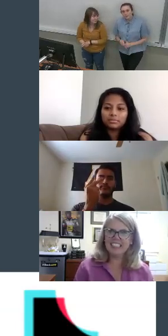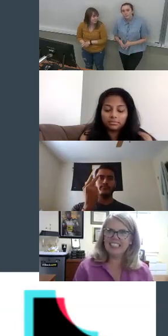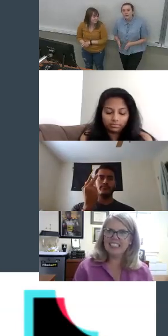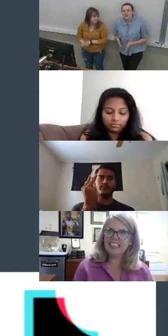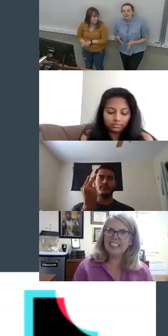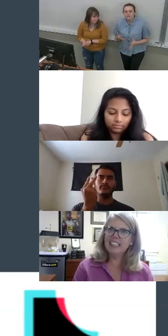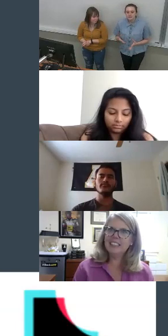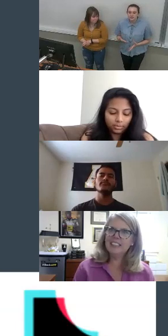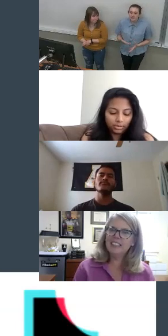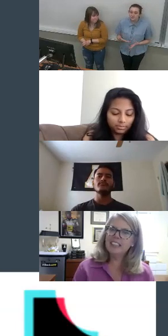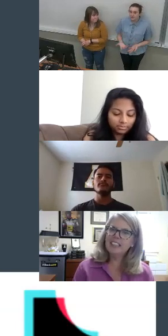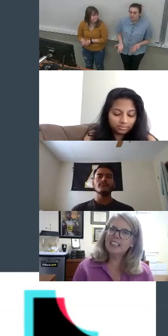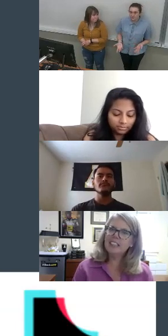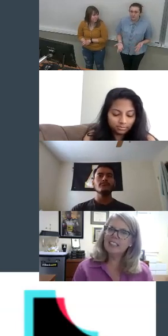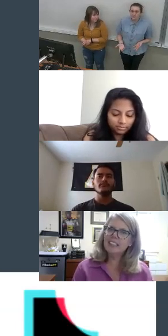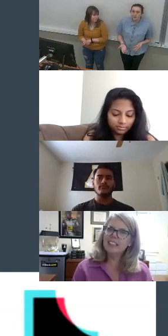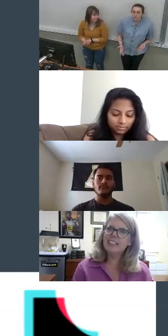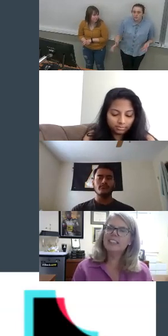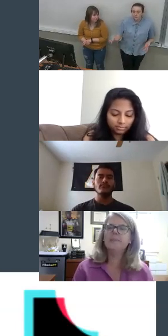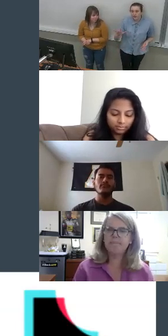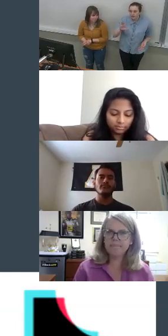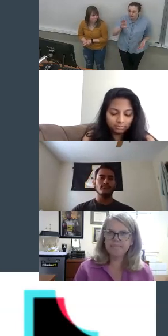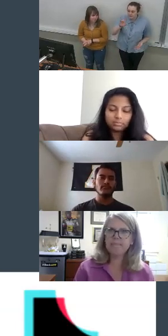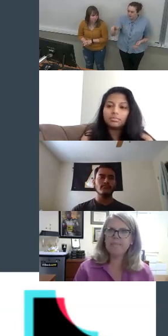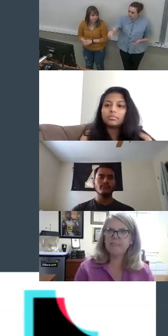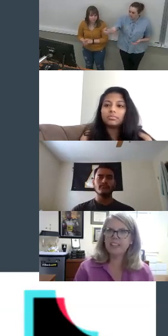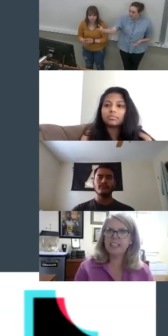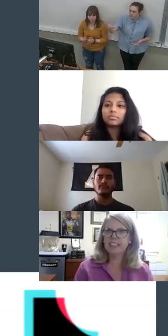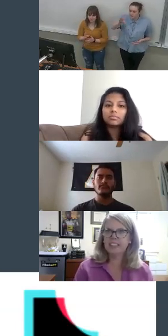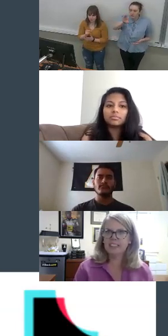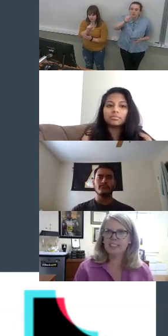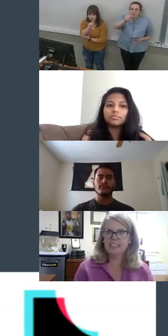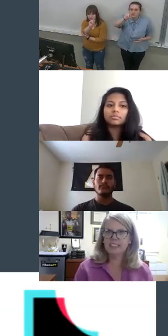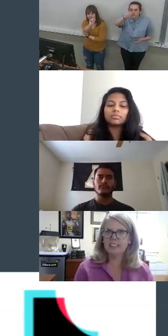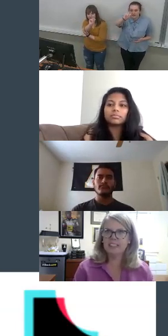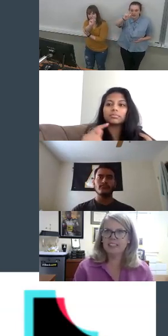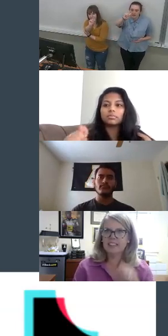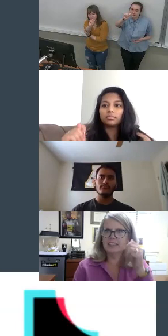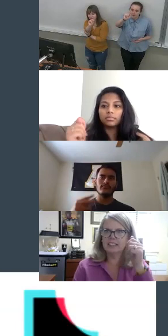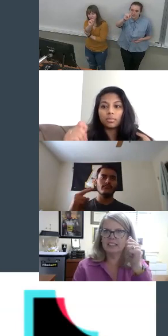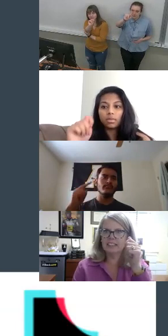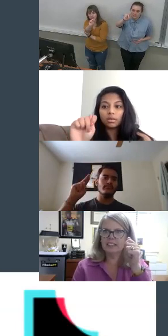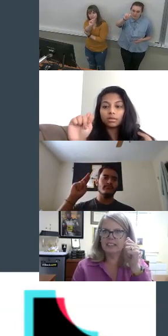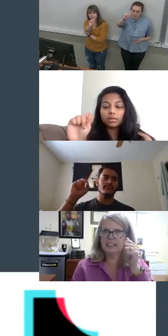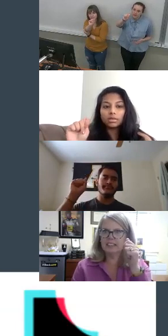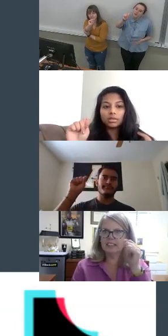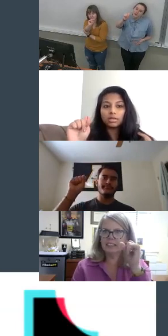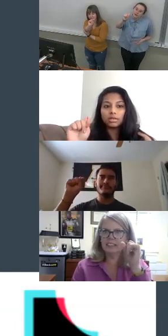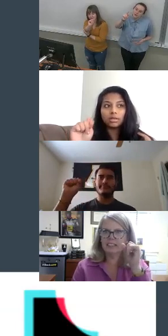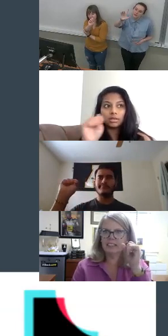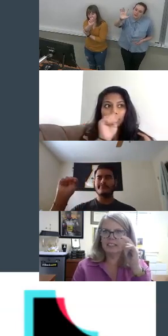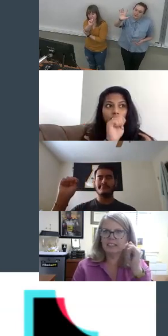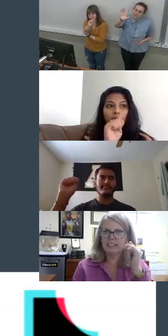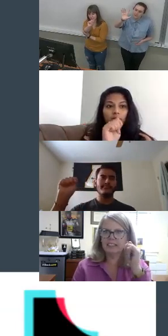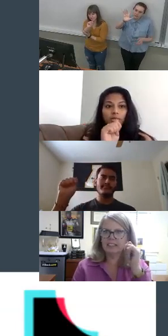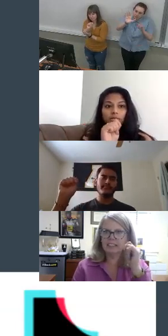sign, but it is finger spelled. So you have, well, the letters are in front of you. So Tik, so T.